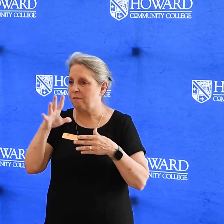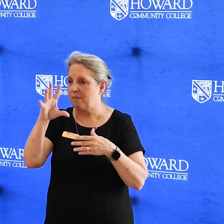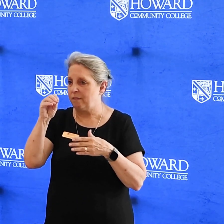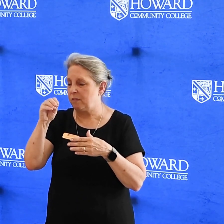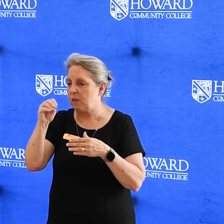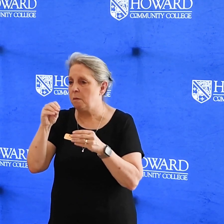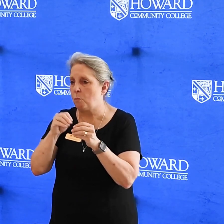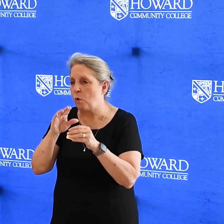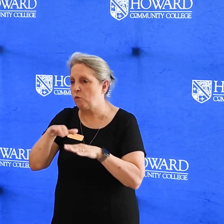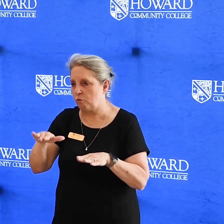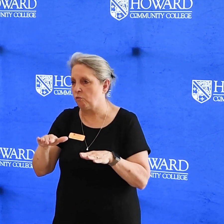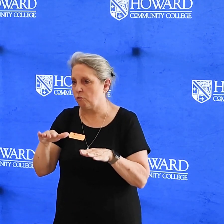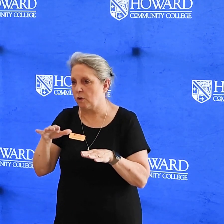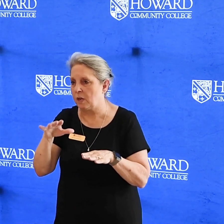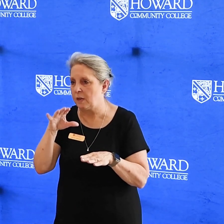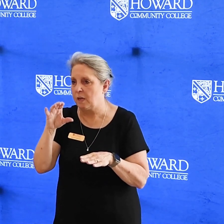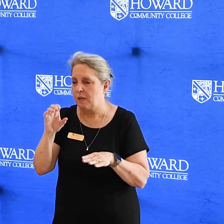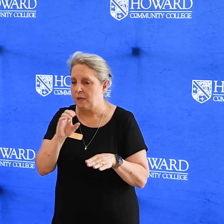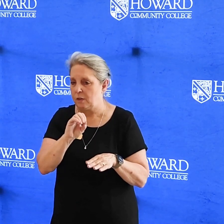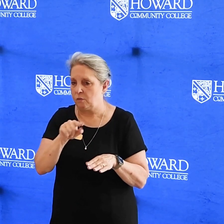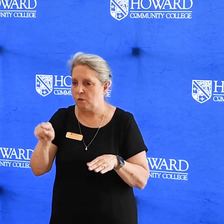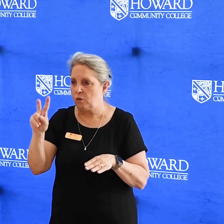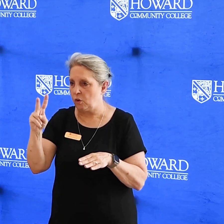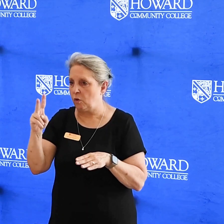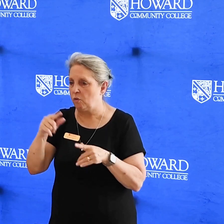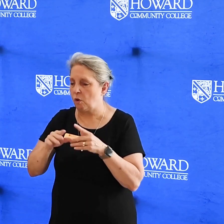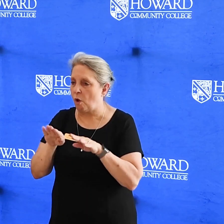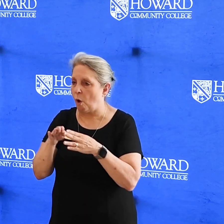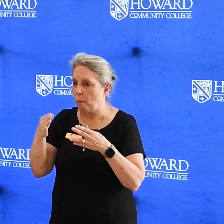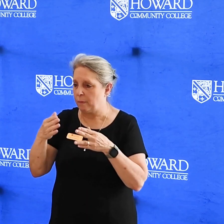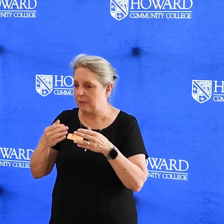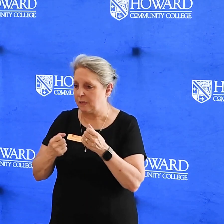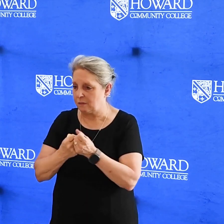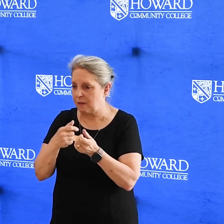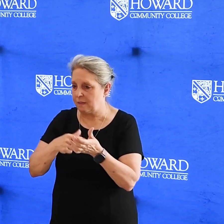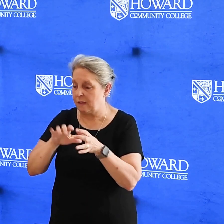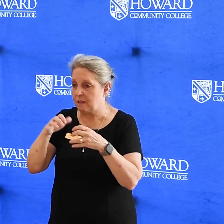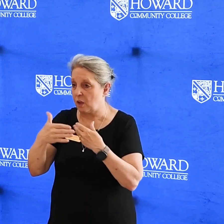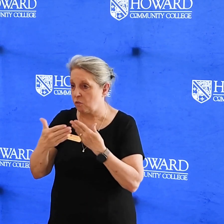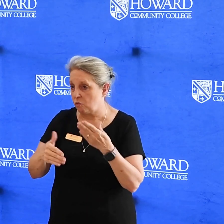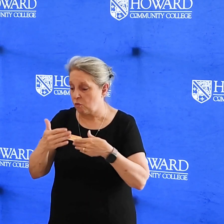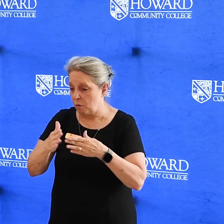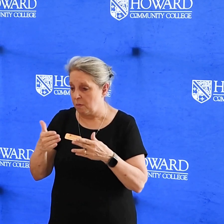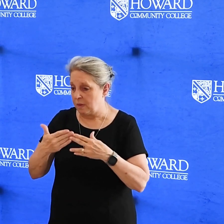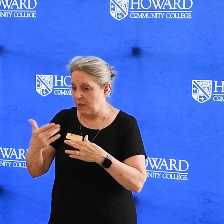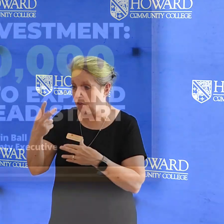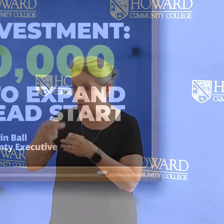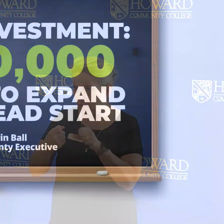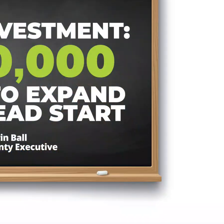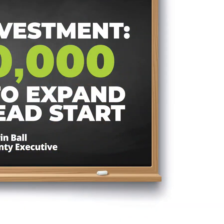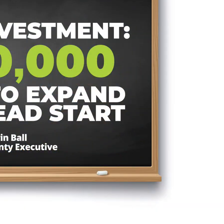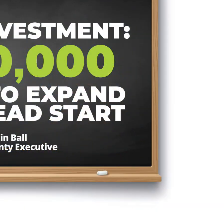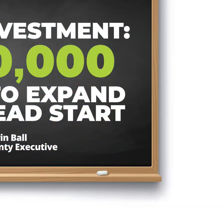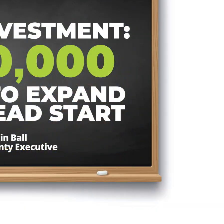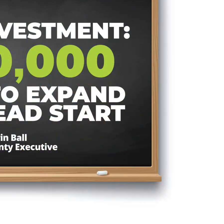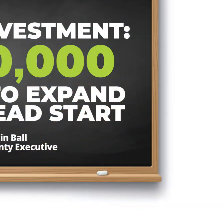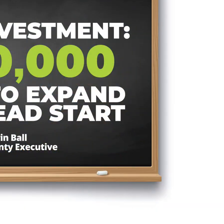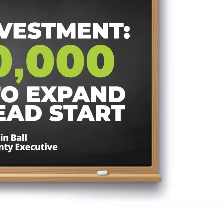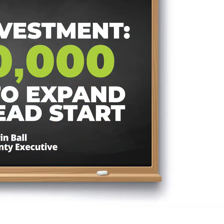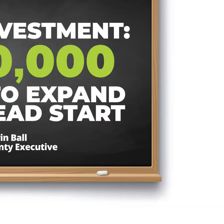in Howard County. To open, sustain, and grow these classrooms over the next 2 years, I'm committing